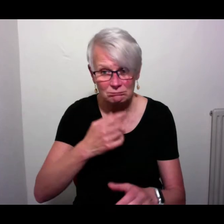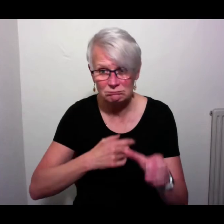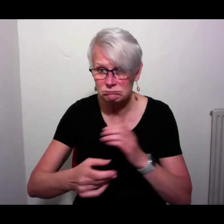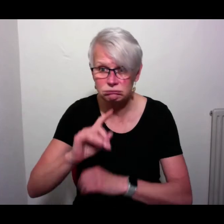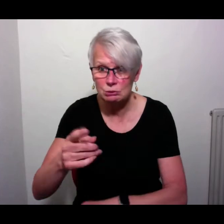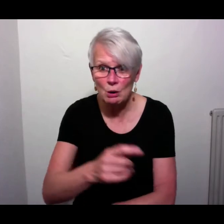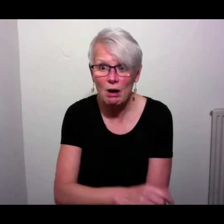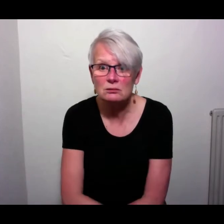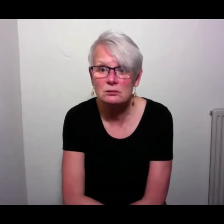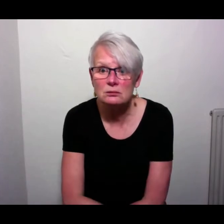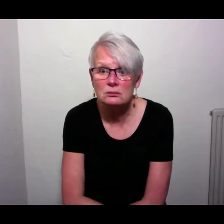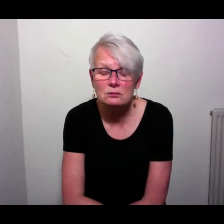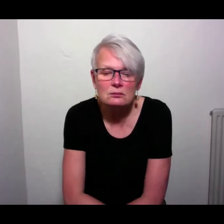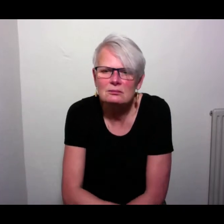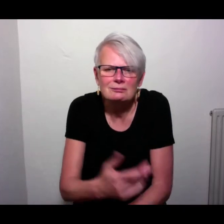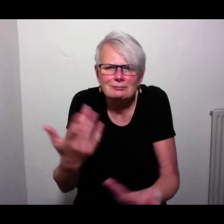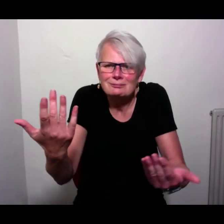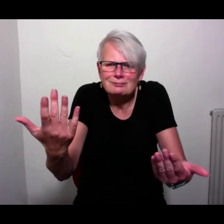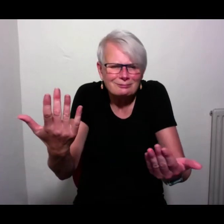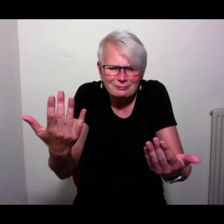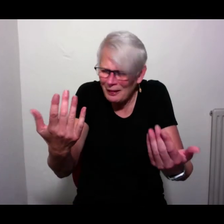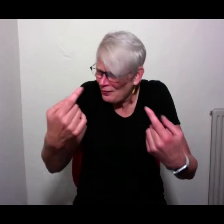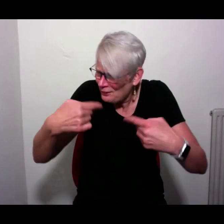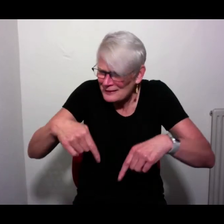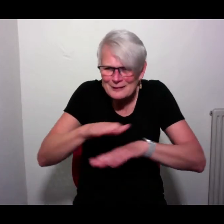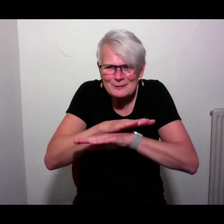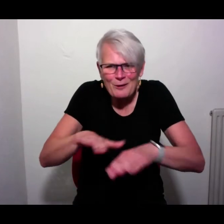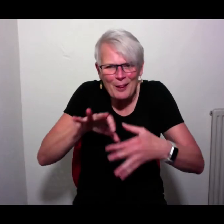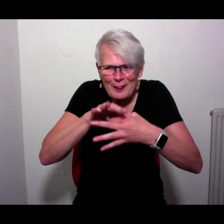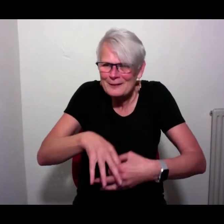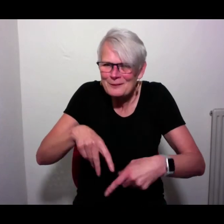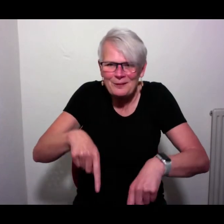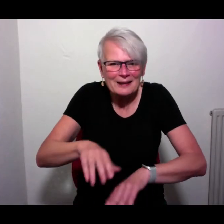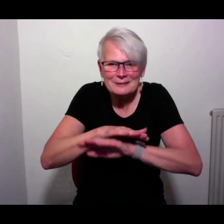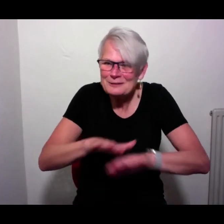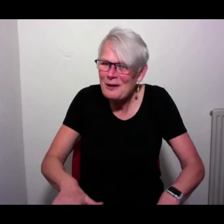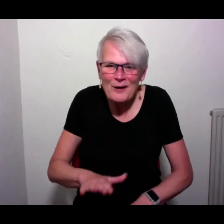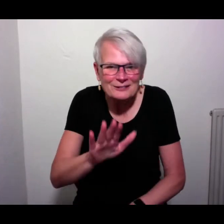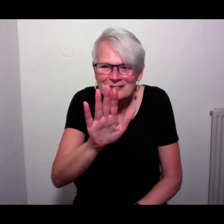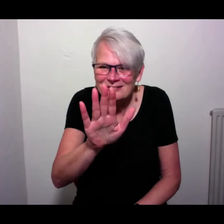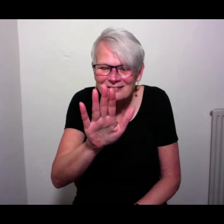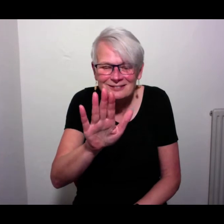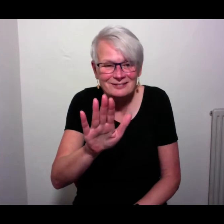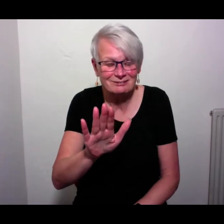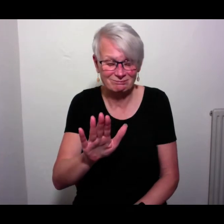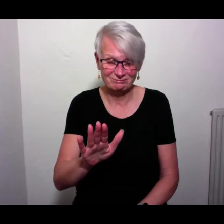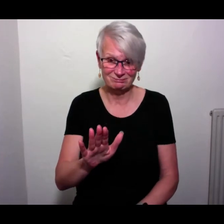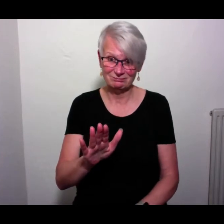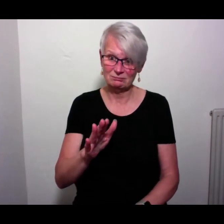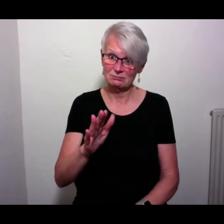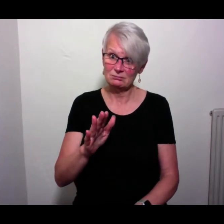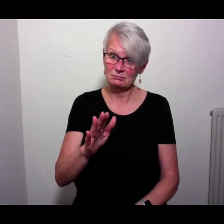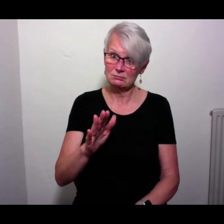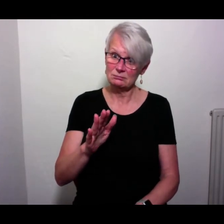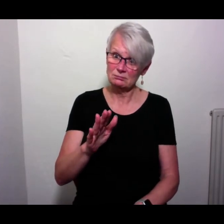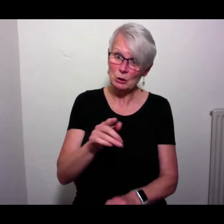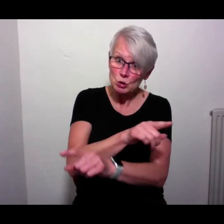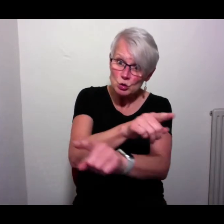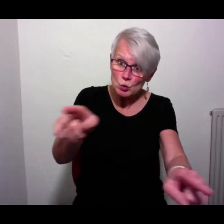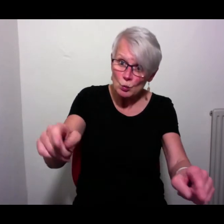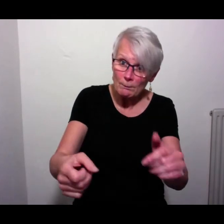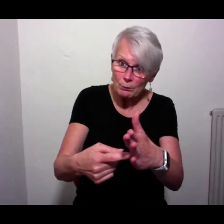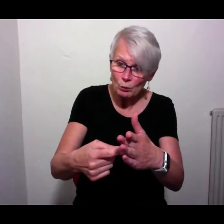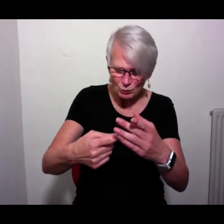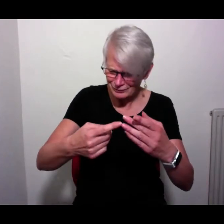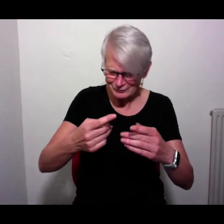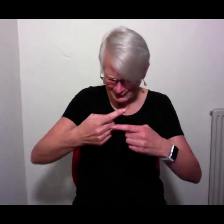it. And anyway, that's not what any of this has been about. First of all, it's not about you, it's